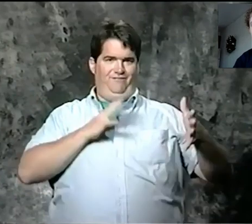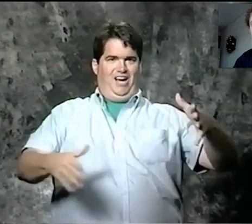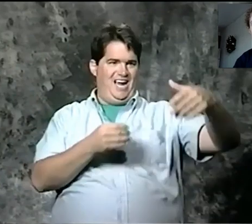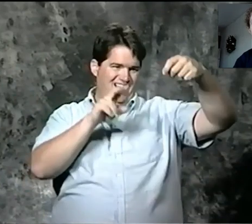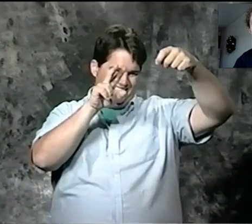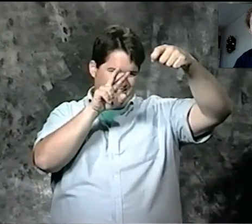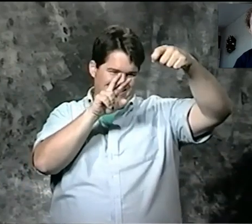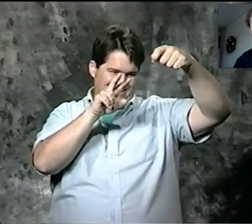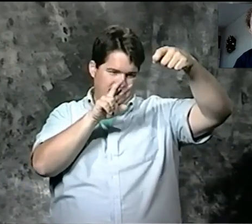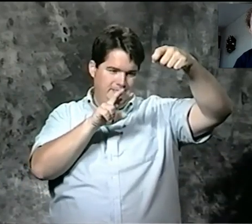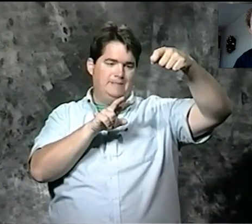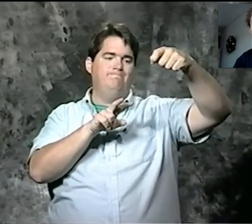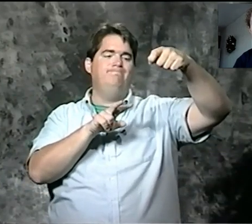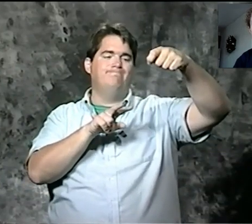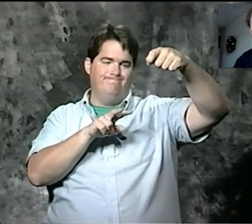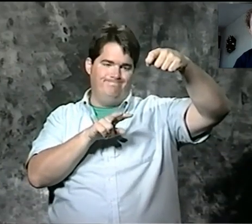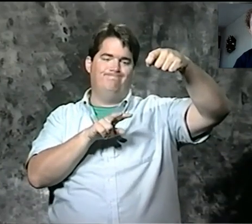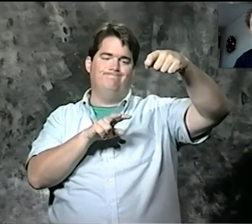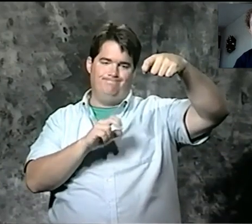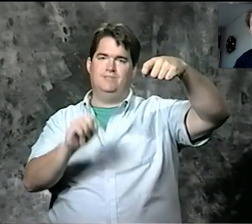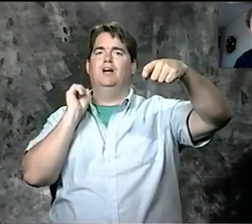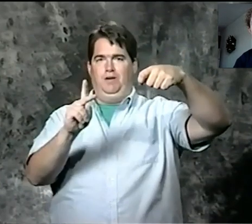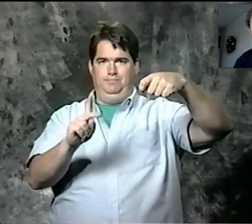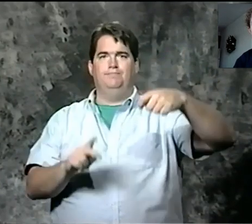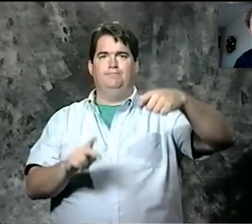Sends it over to that person's way.